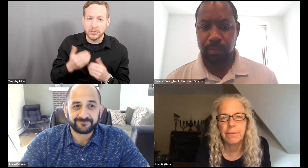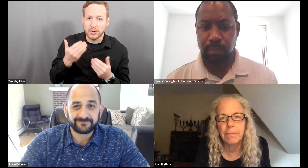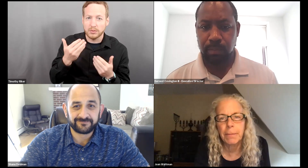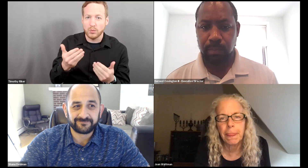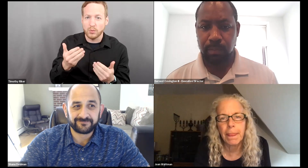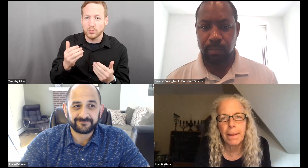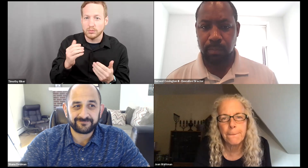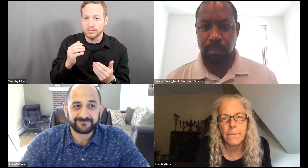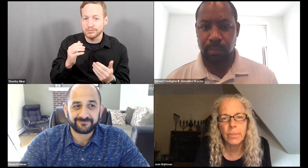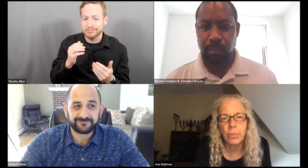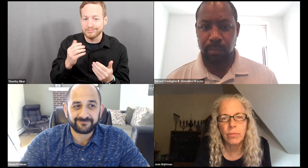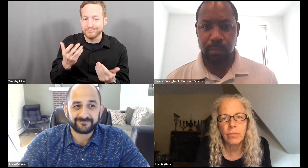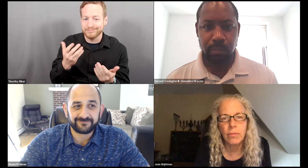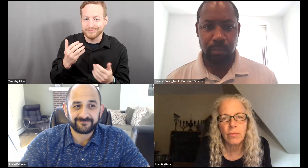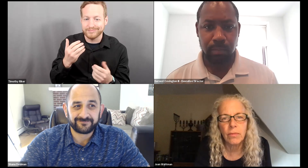specifically?